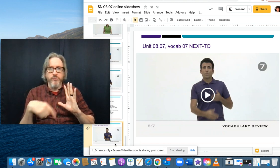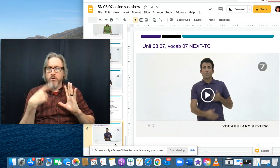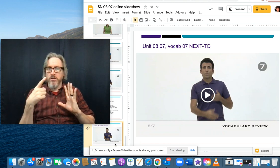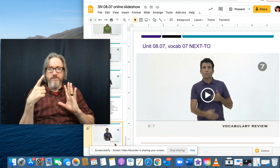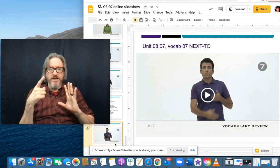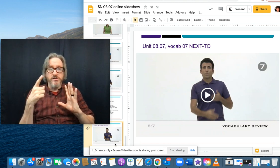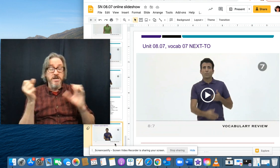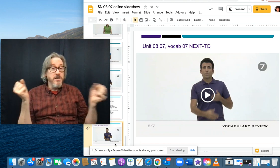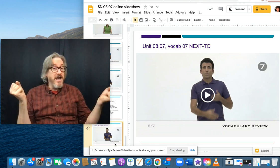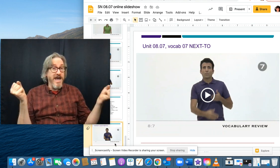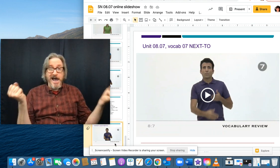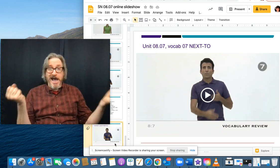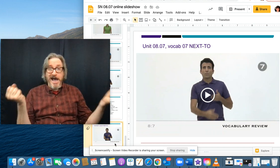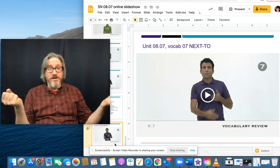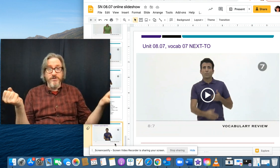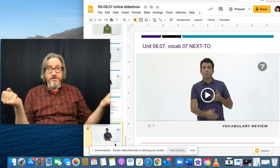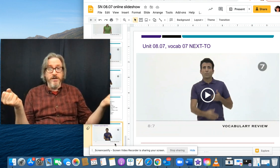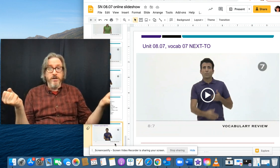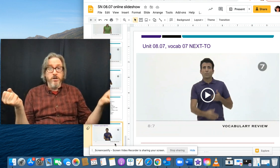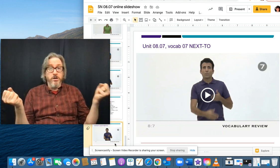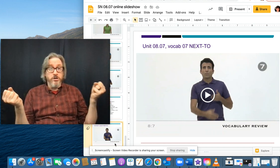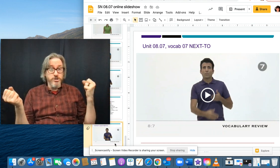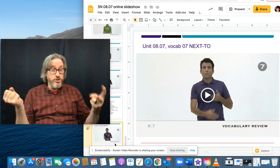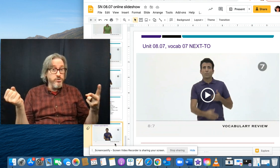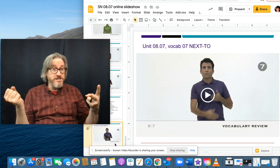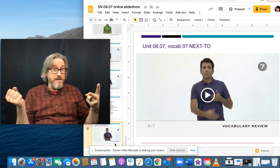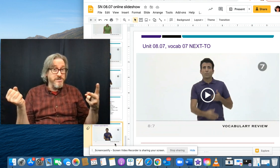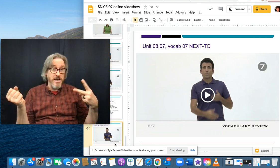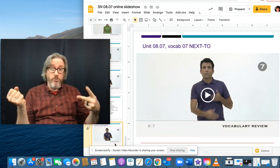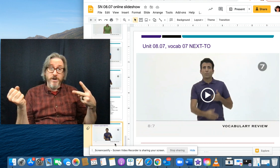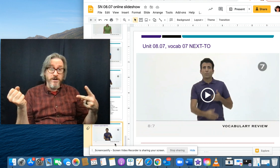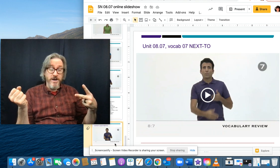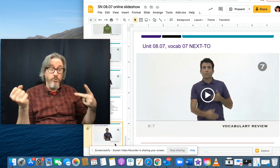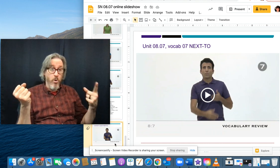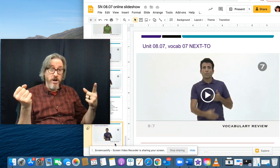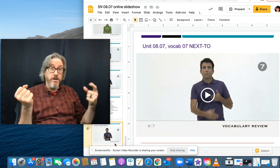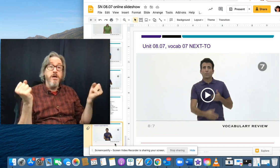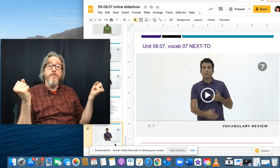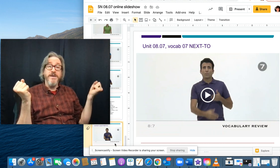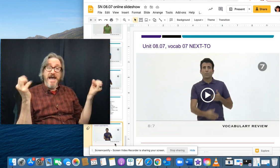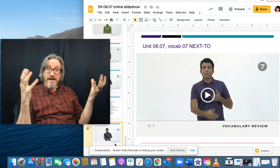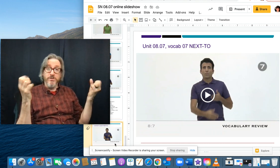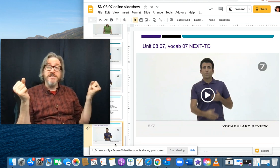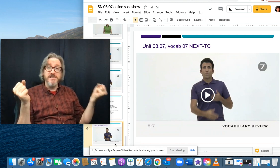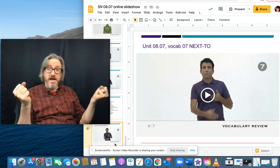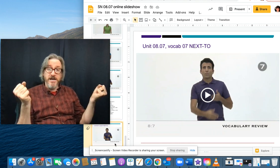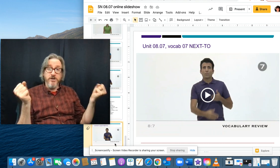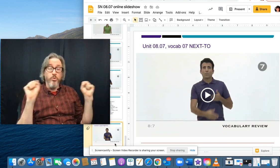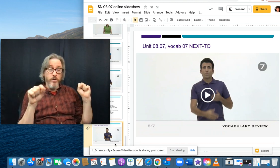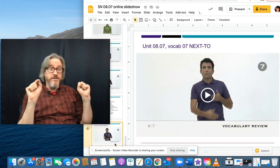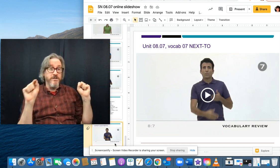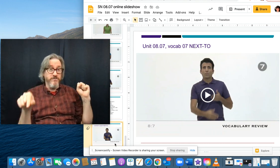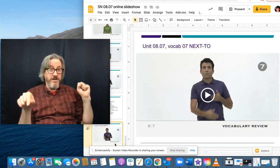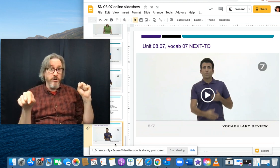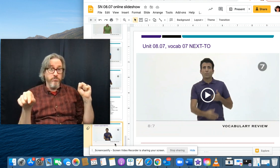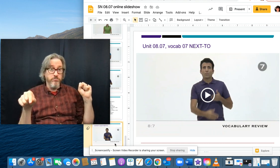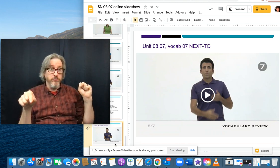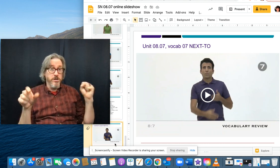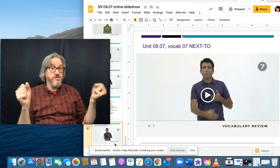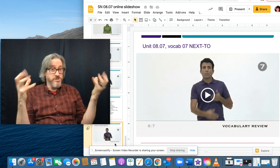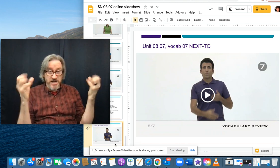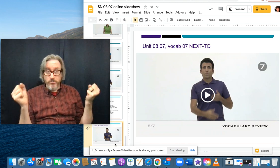time and go through all the videos. And as with everything, 2 steps that I will recommend. 1, be able to sign with the